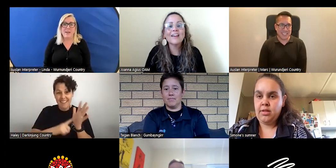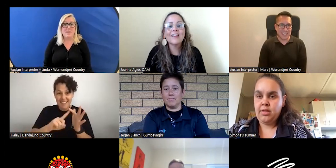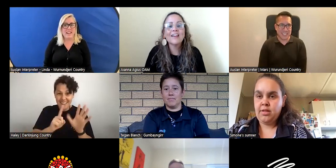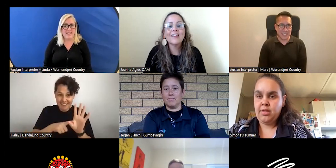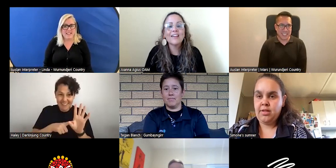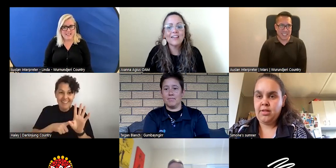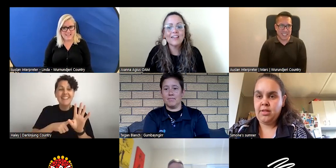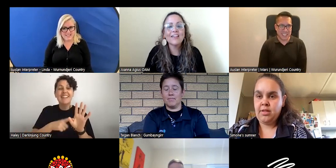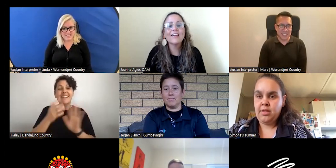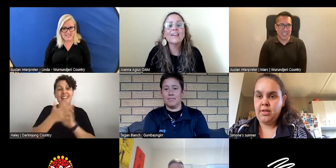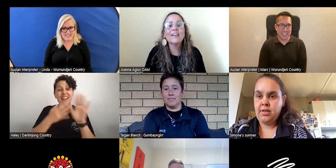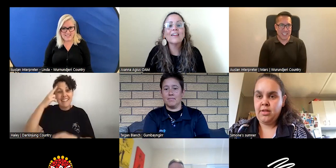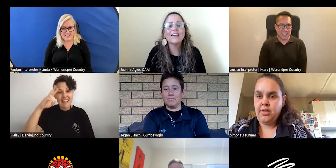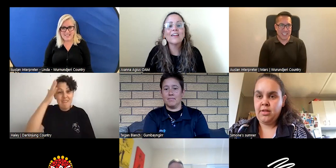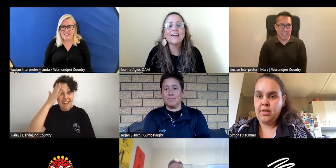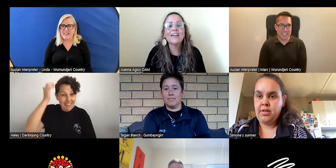My name is Hayley,